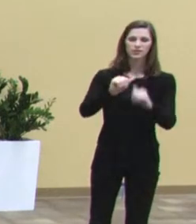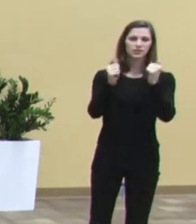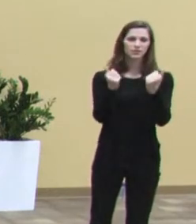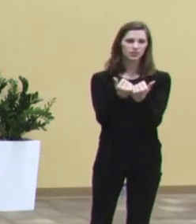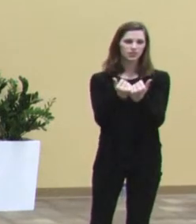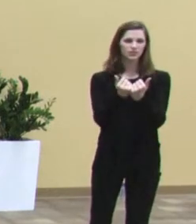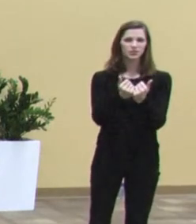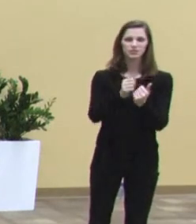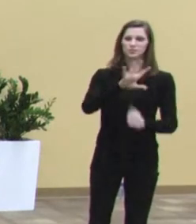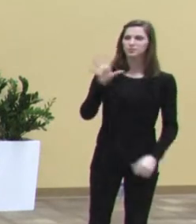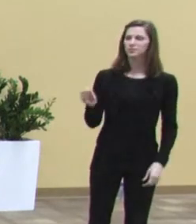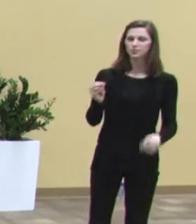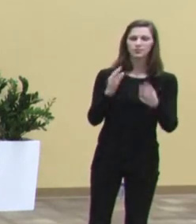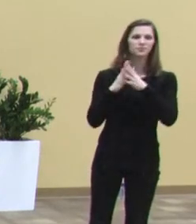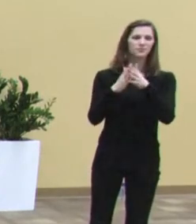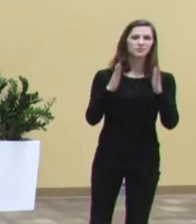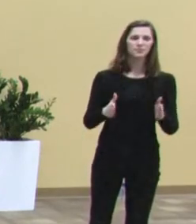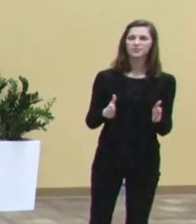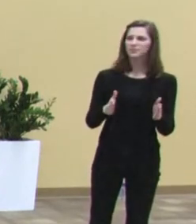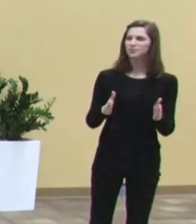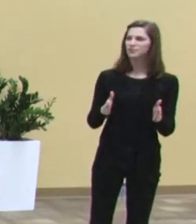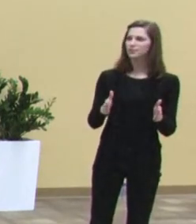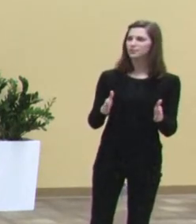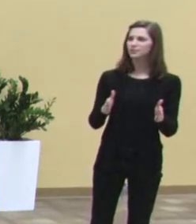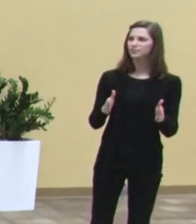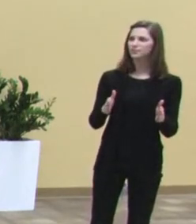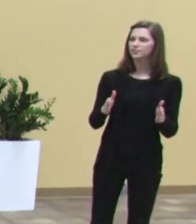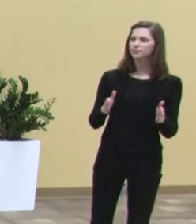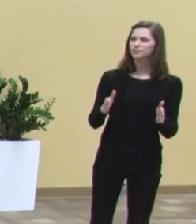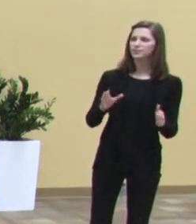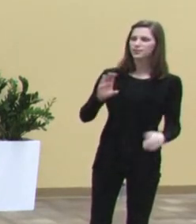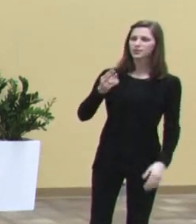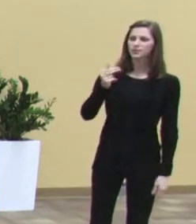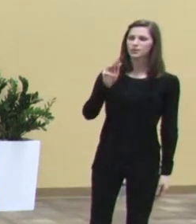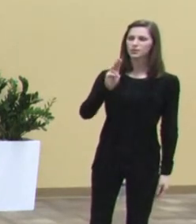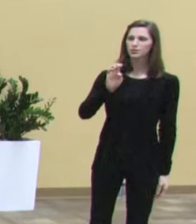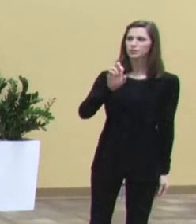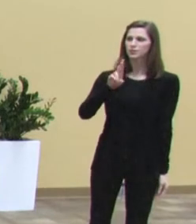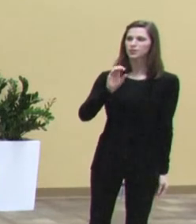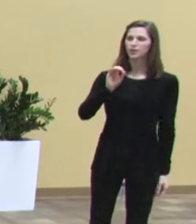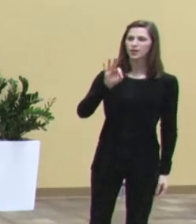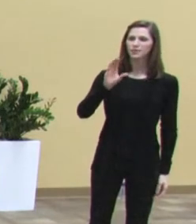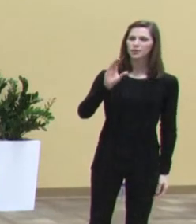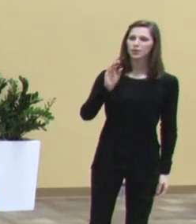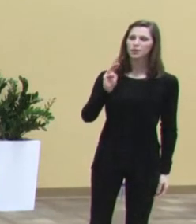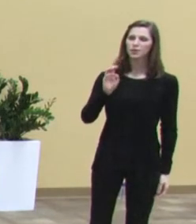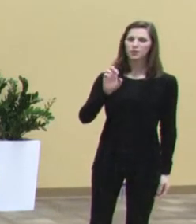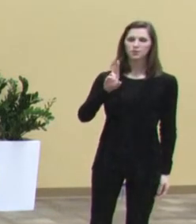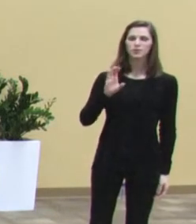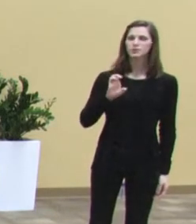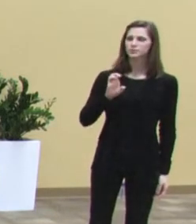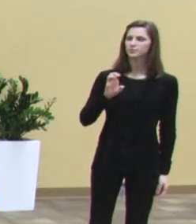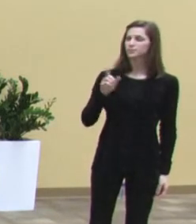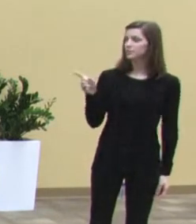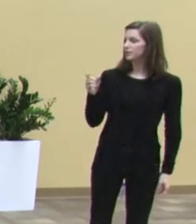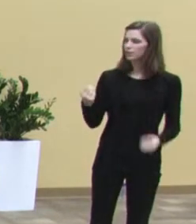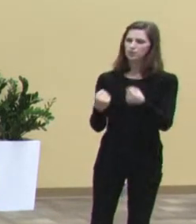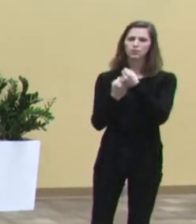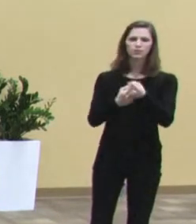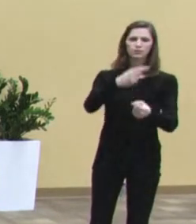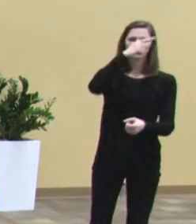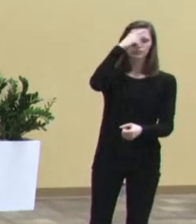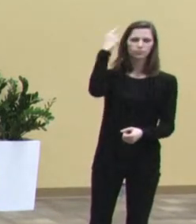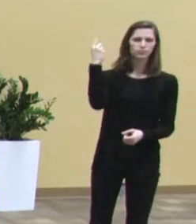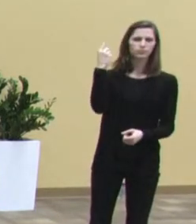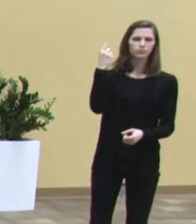lifetime laboring in terms of how do we get and to support black-owned businesses in our state of